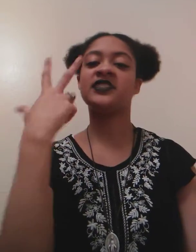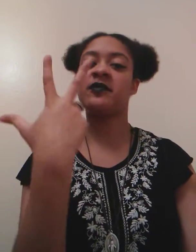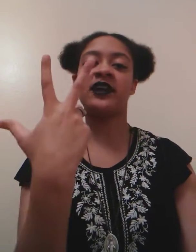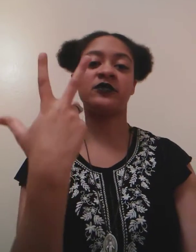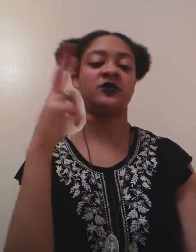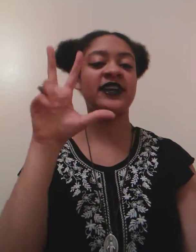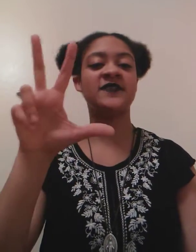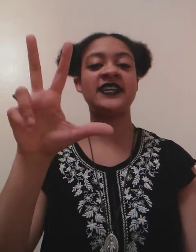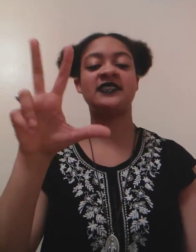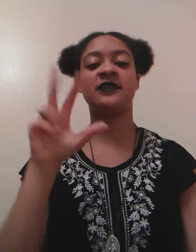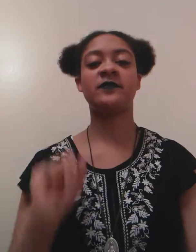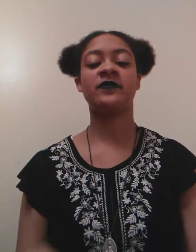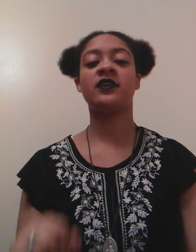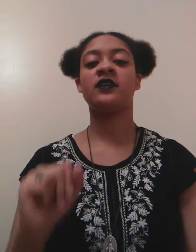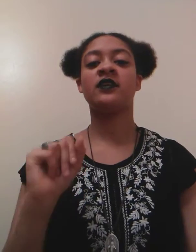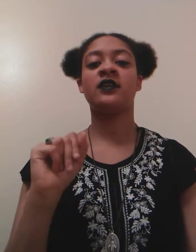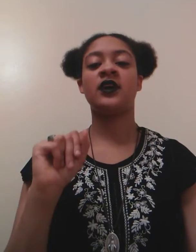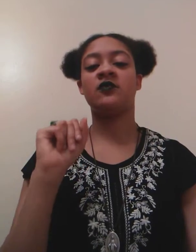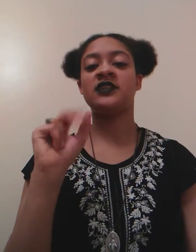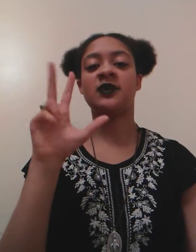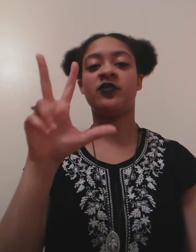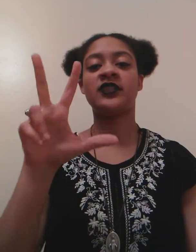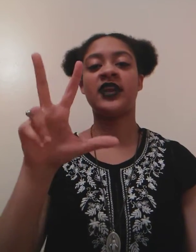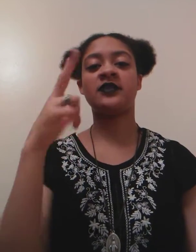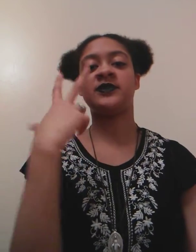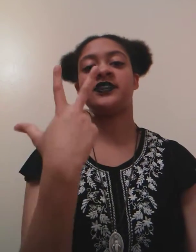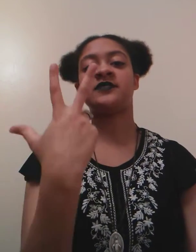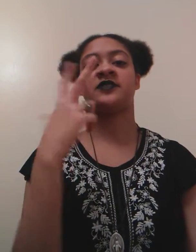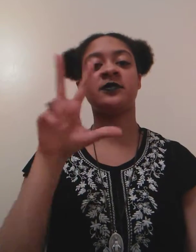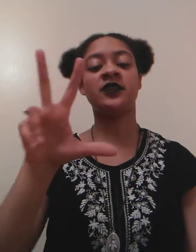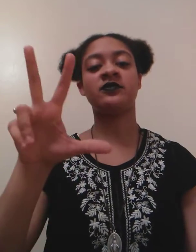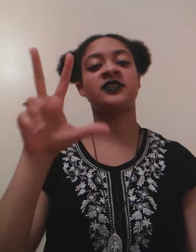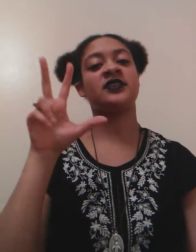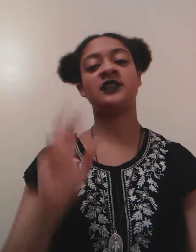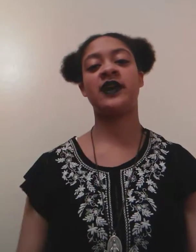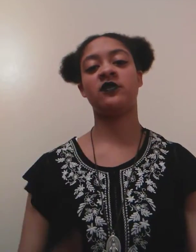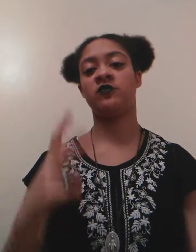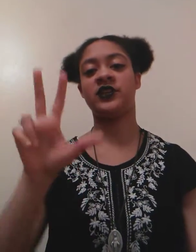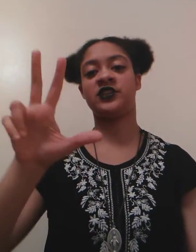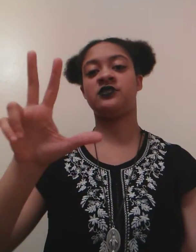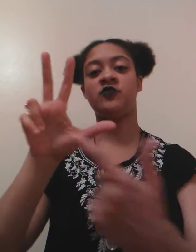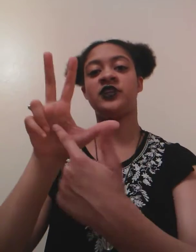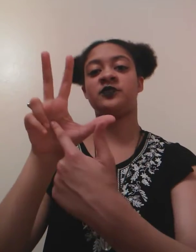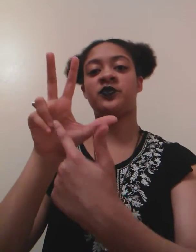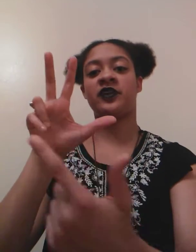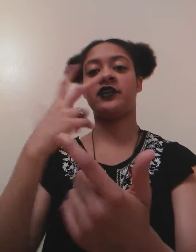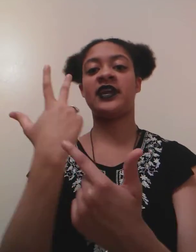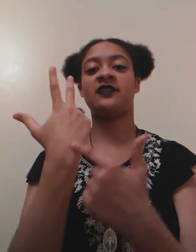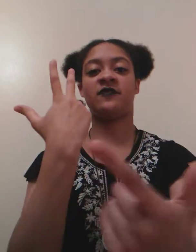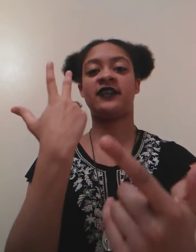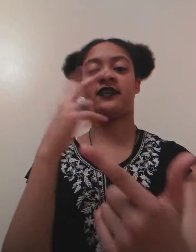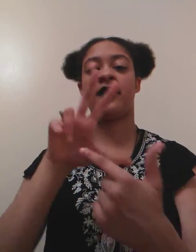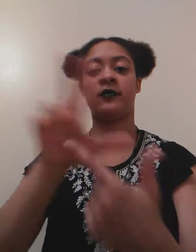doesn't matter which way it's facing, and the reason I point that out is because for some numbers it does matter which part of your hand is facing